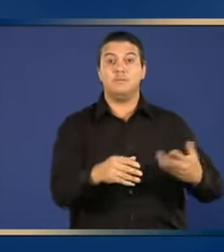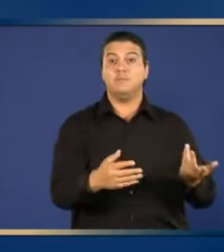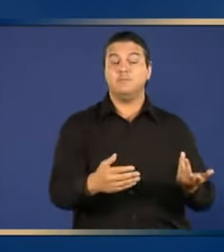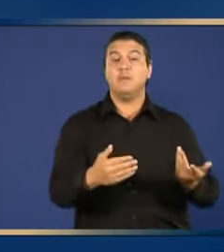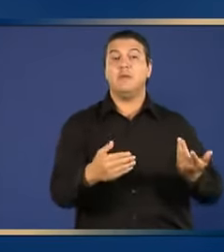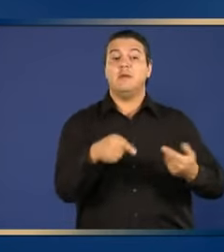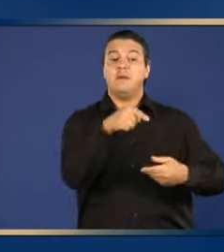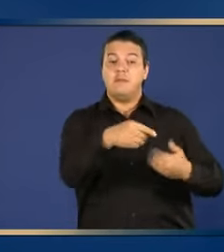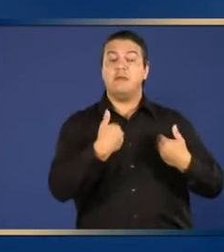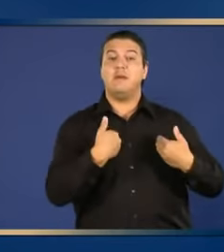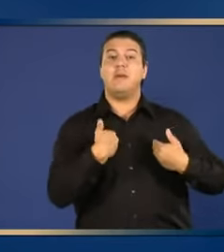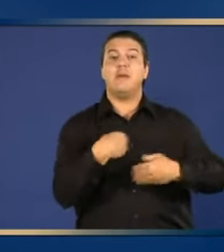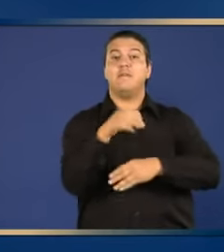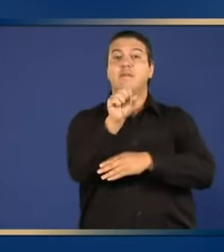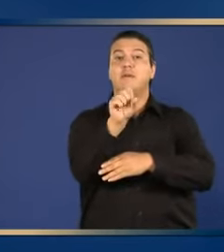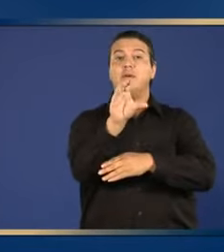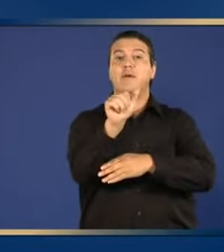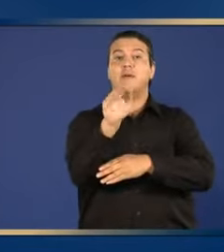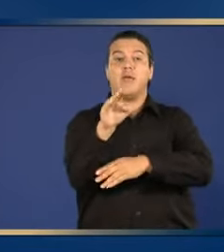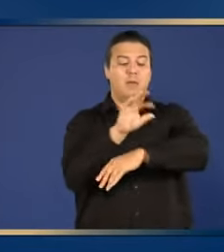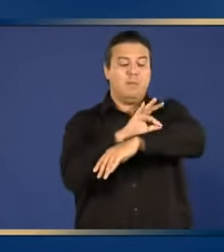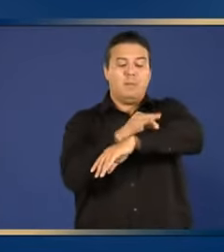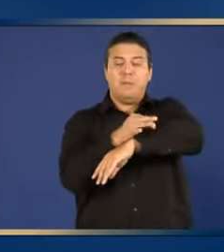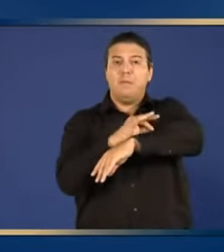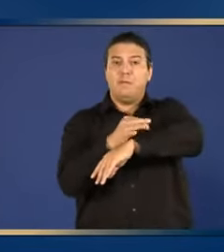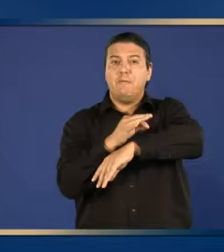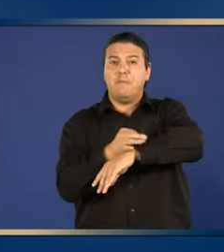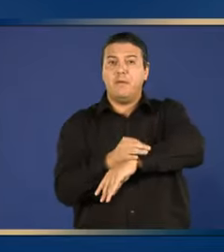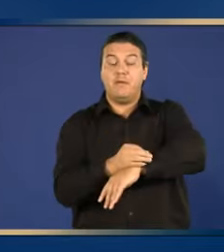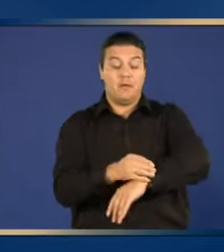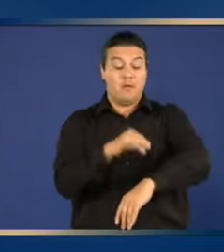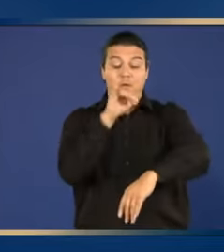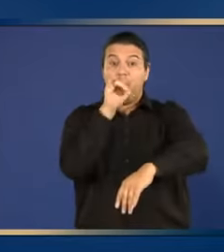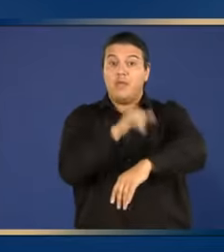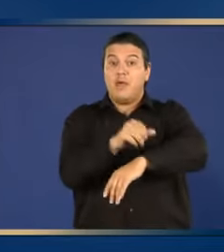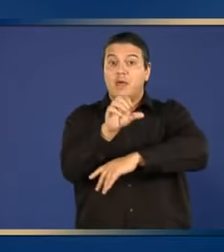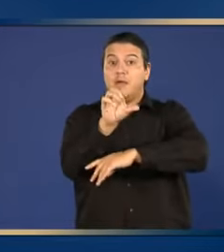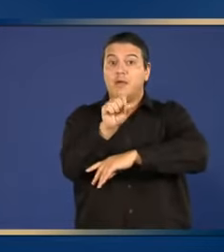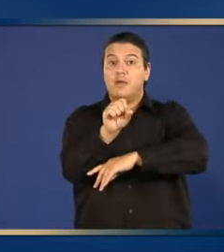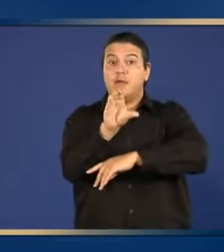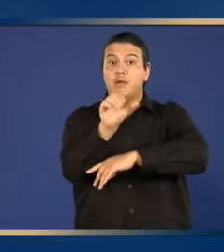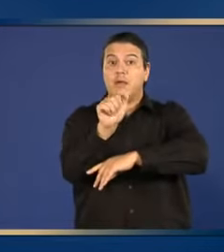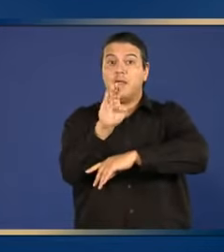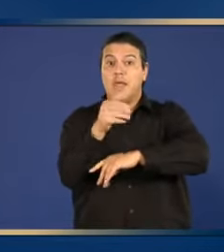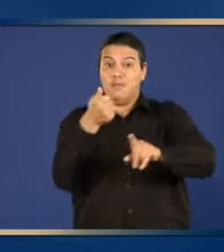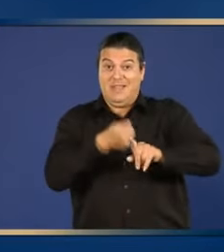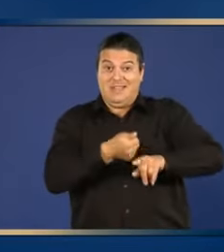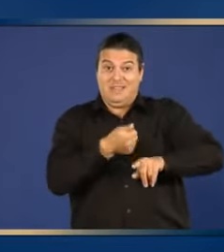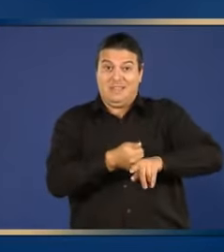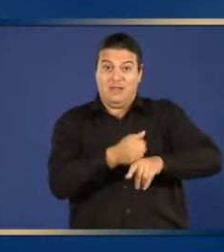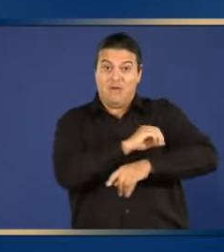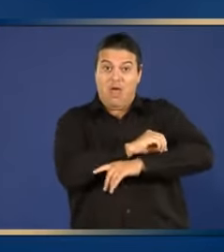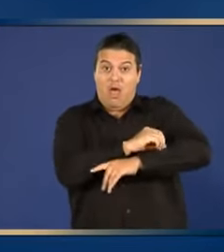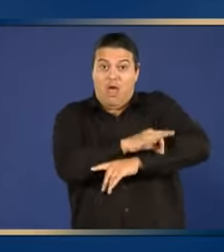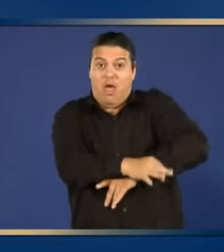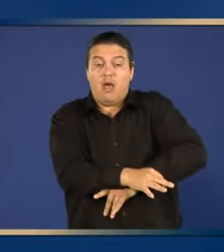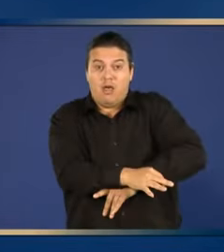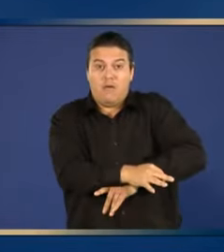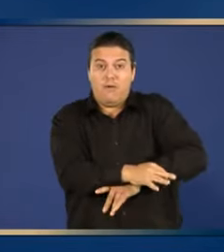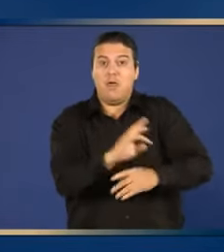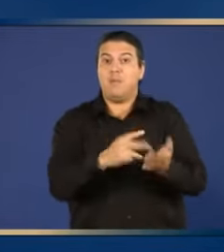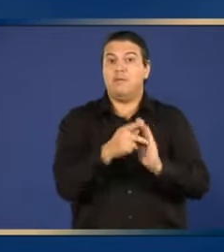If you have symptoms or are sick, please leave this site and go to a hospital or treatment